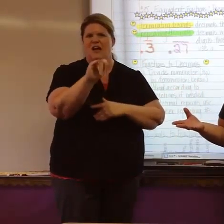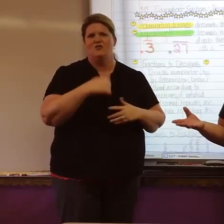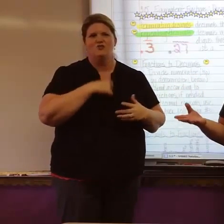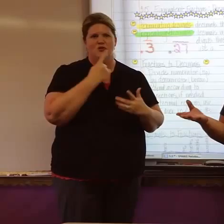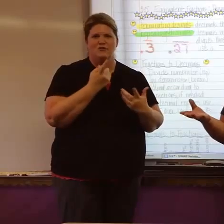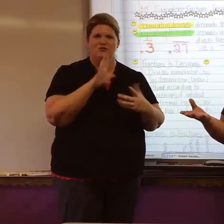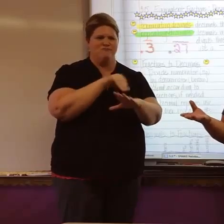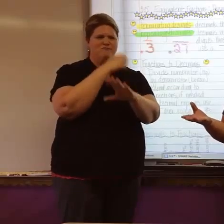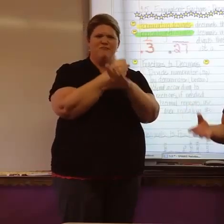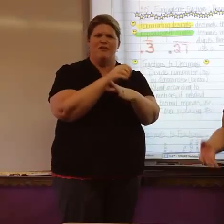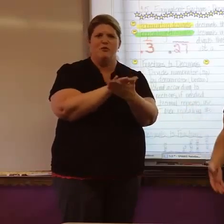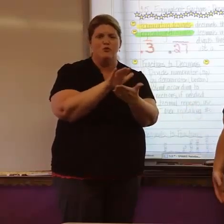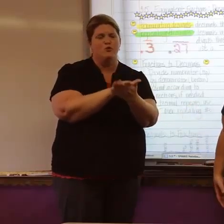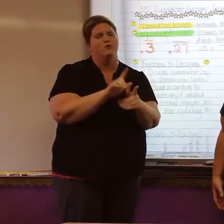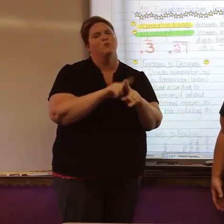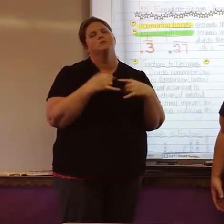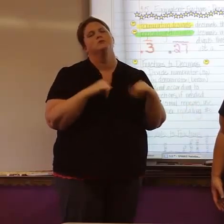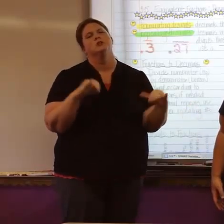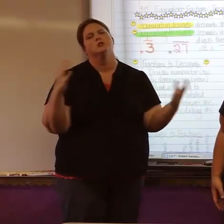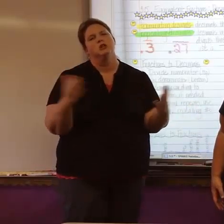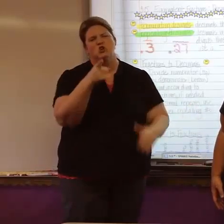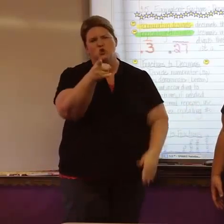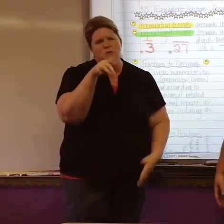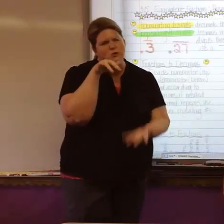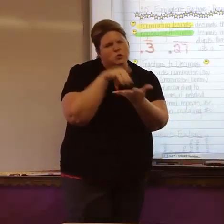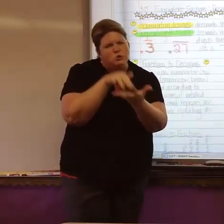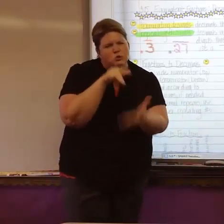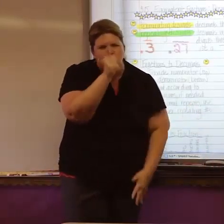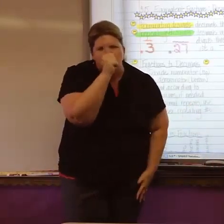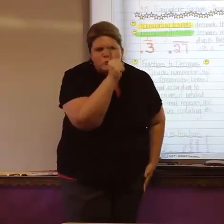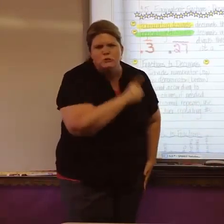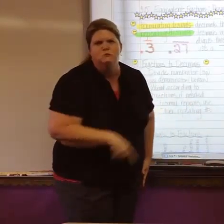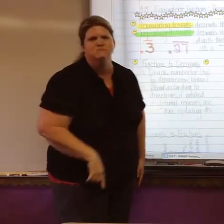up the school. We're still here. You better study.